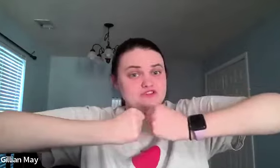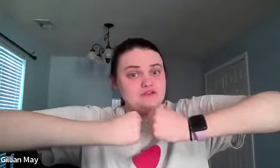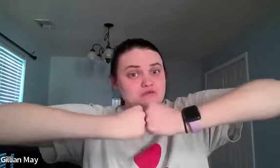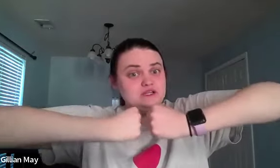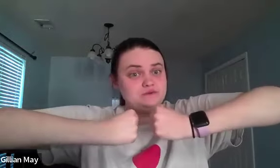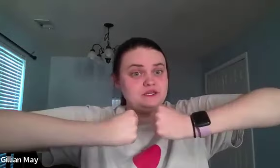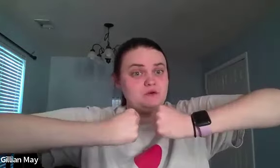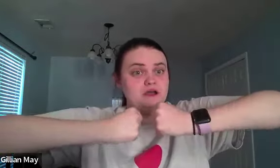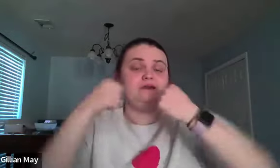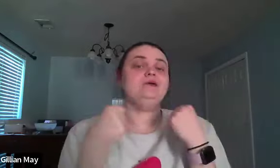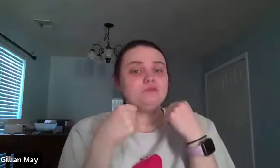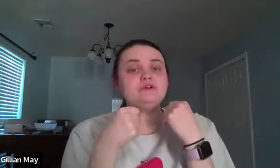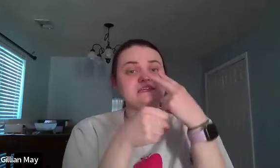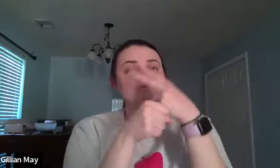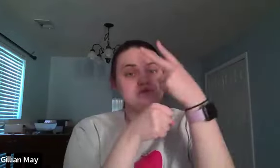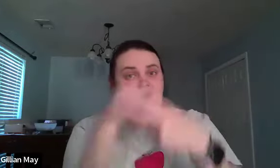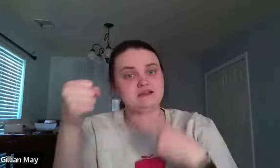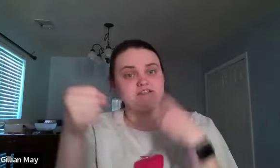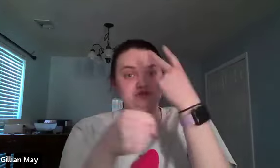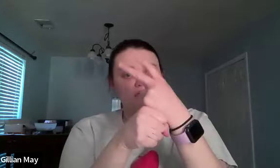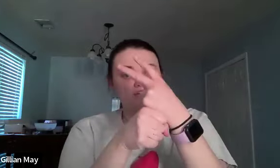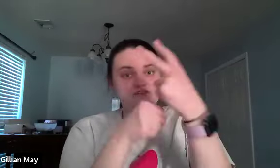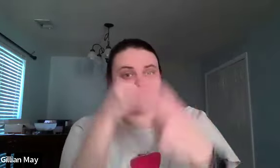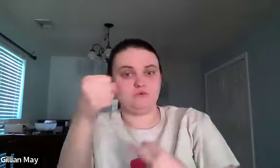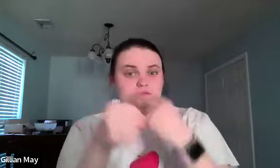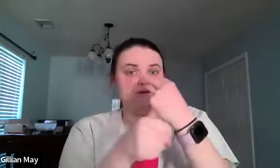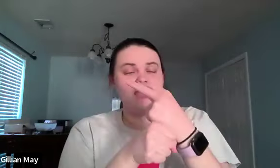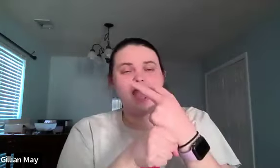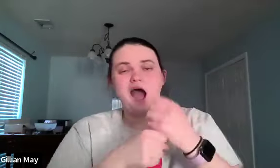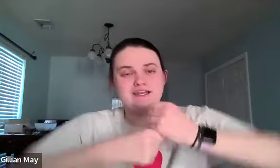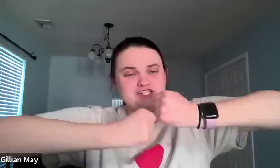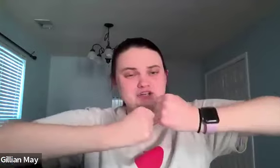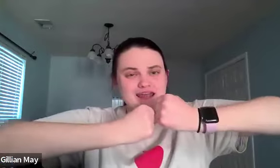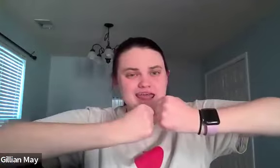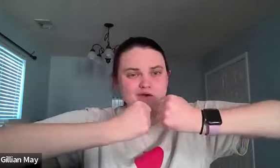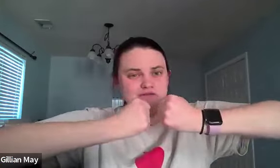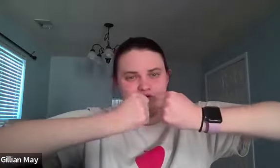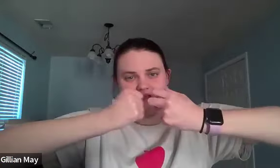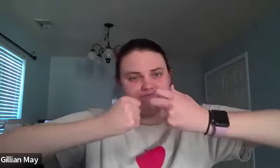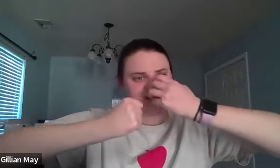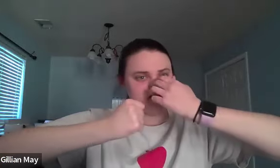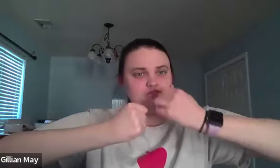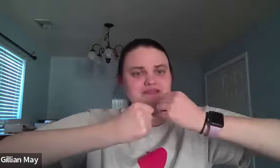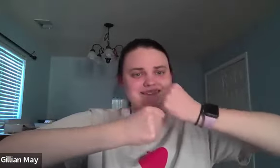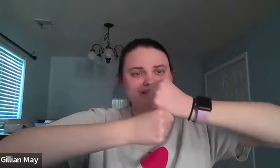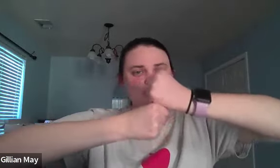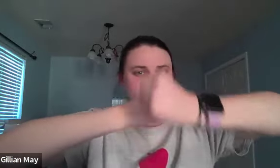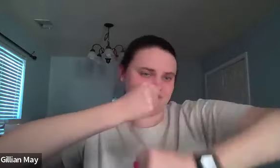out like really, really wide. Really, it's more relaxed. You can do this more. I just try to overemphasize so you can see what I'm